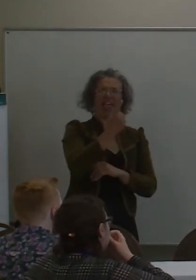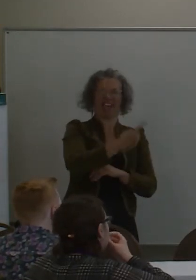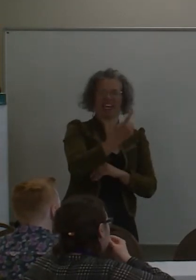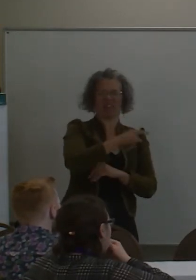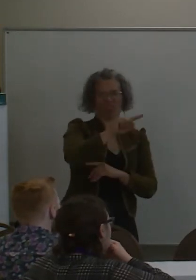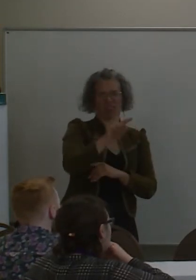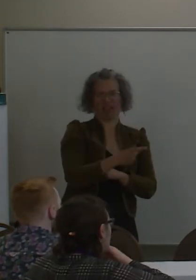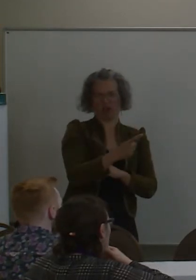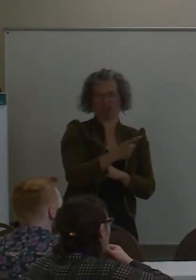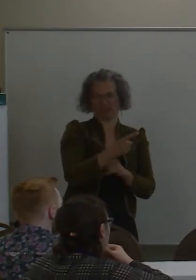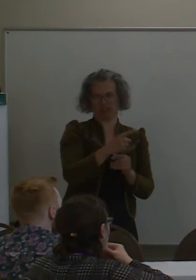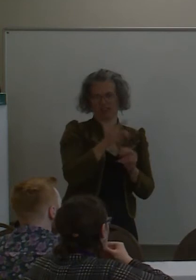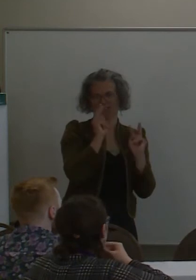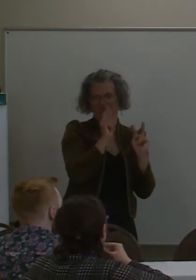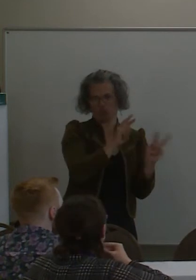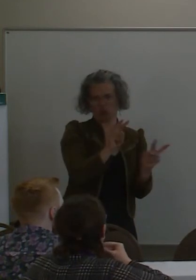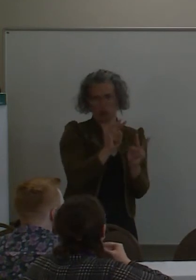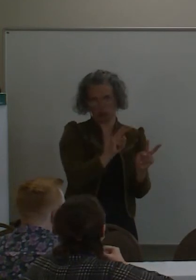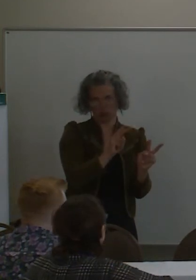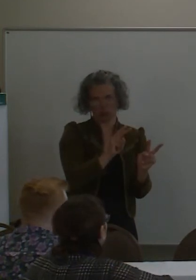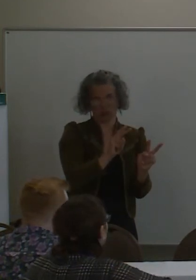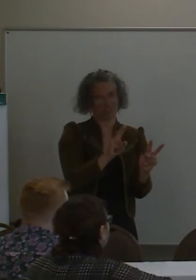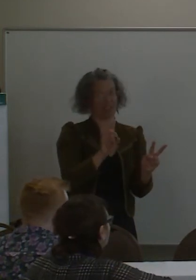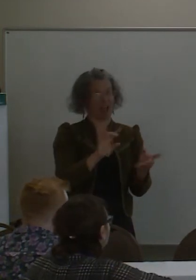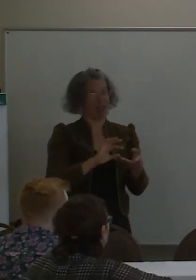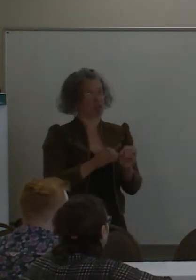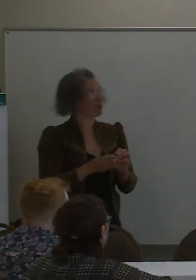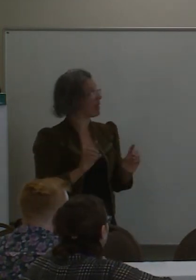horrible. But the problem is